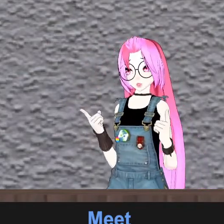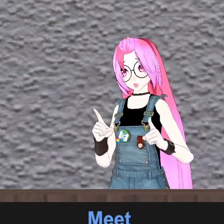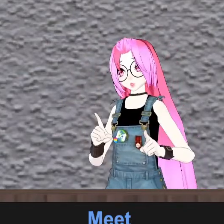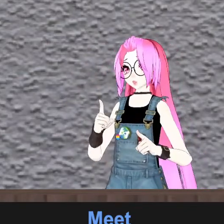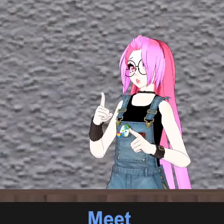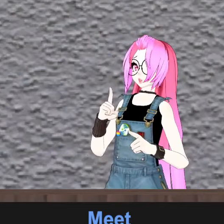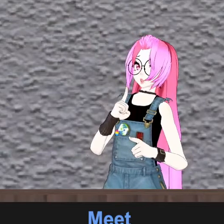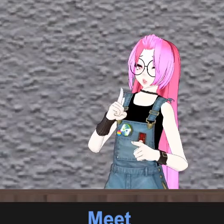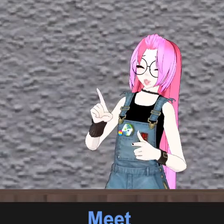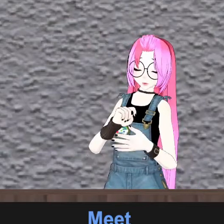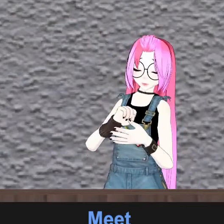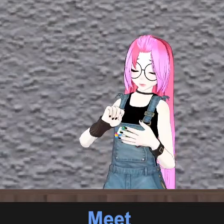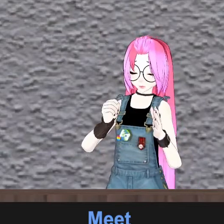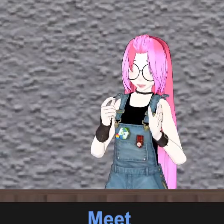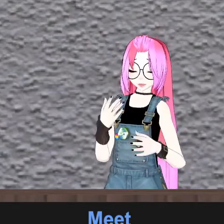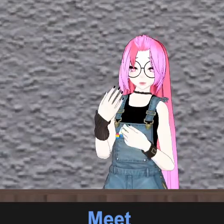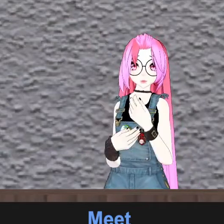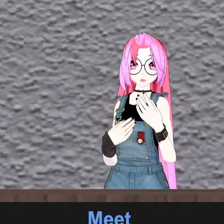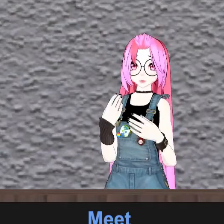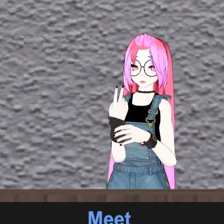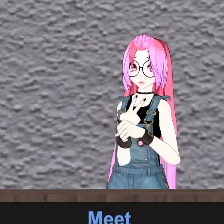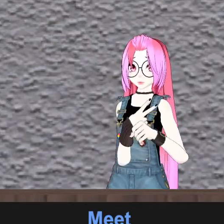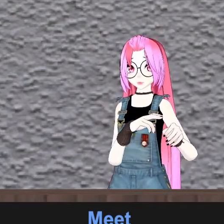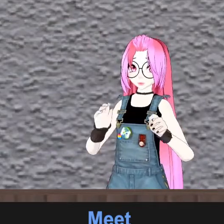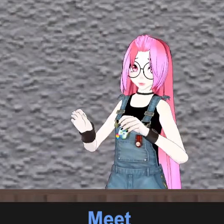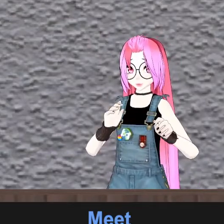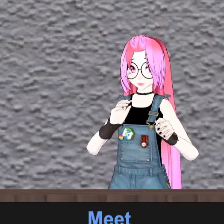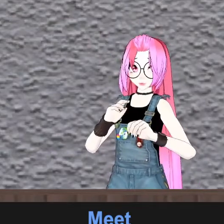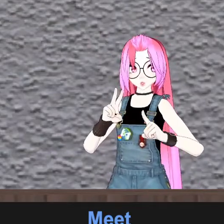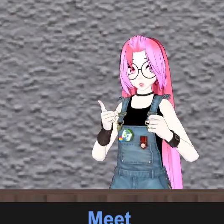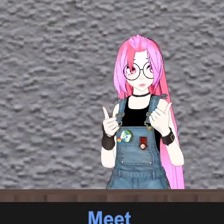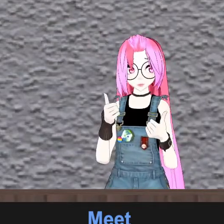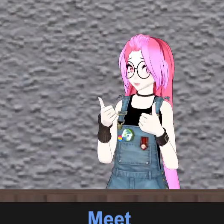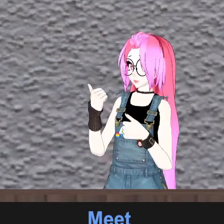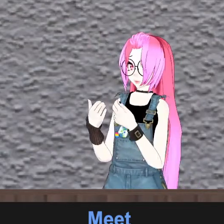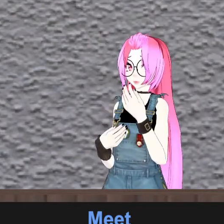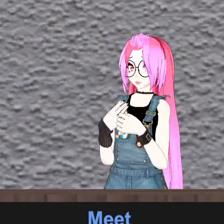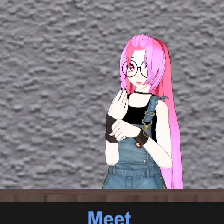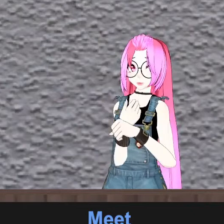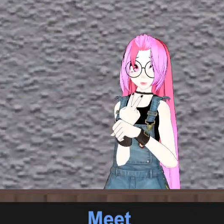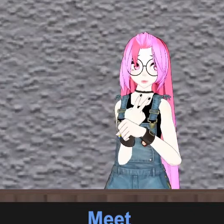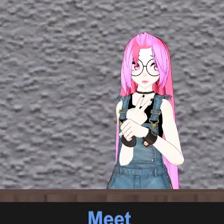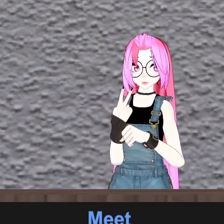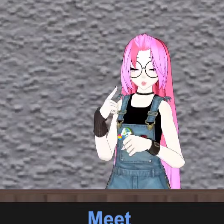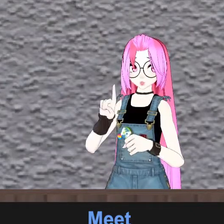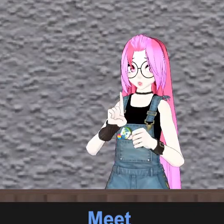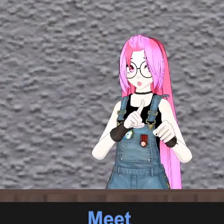In signs where there's one hand still and one hand moving. Does it matter, like when you're doing the directional one, does it matter which hand is in front? Like if